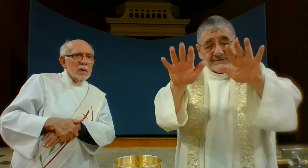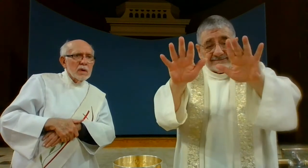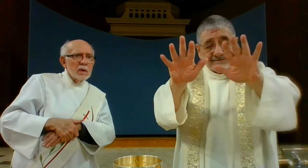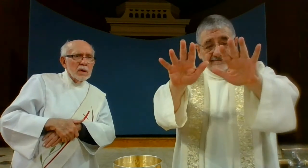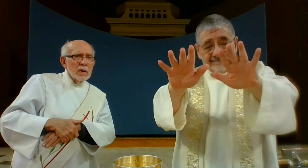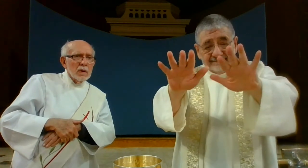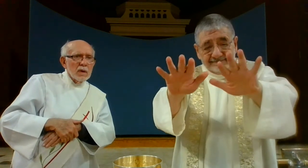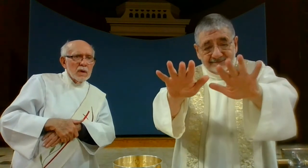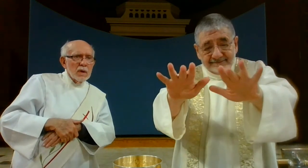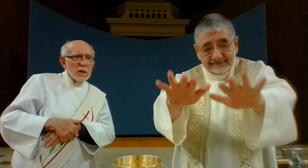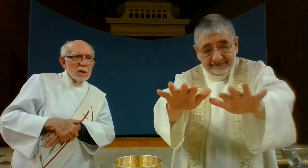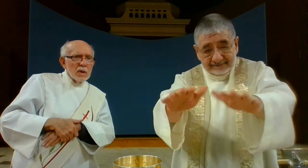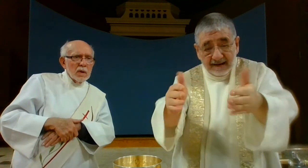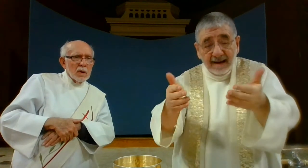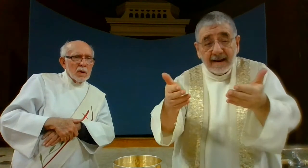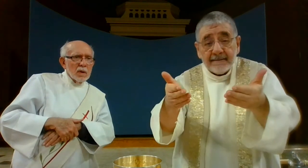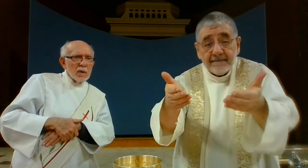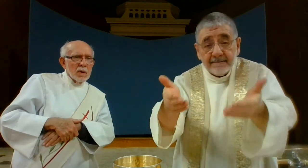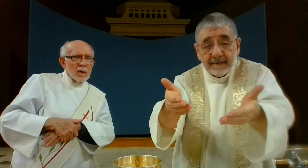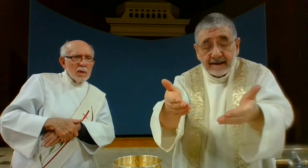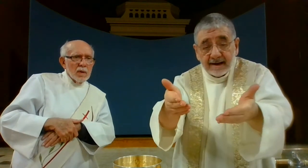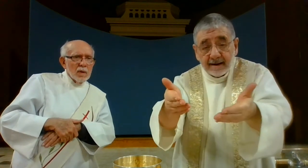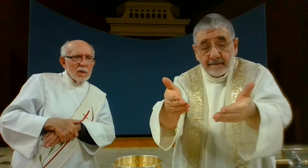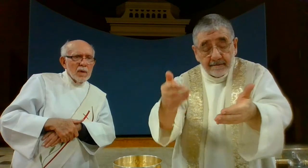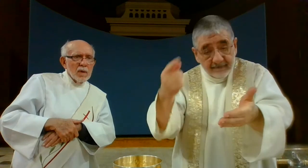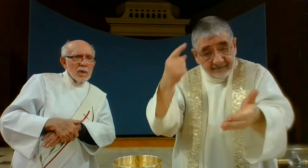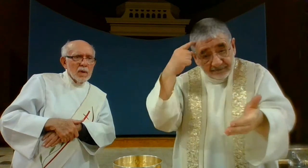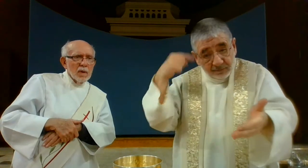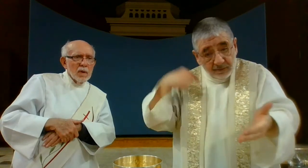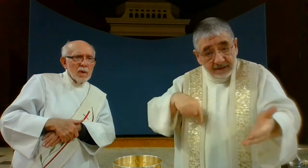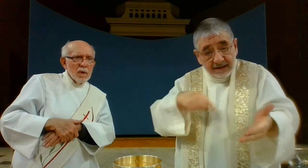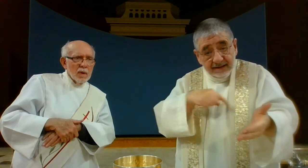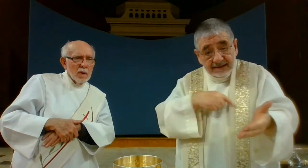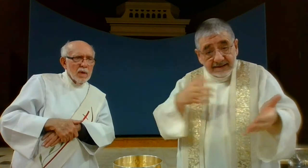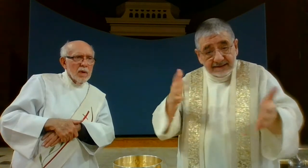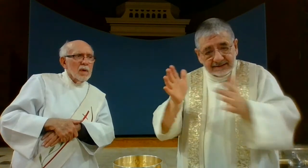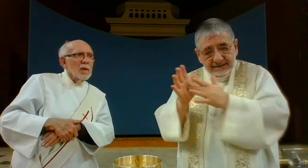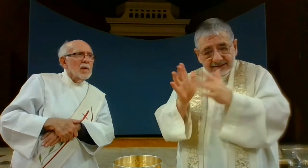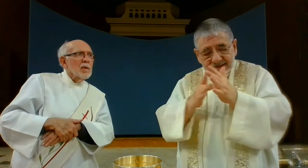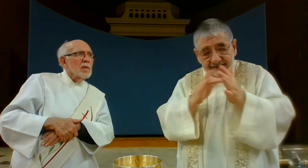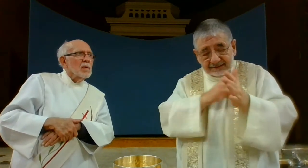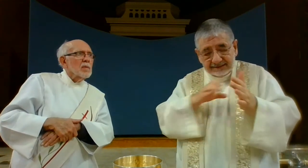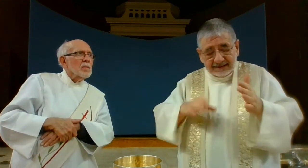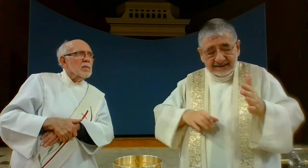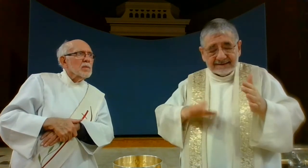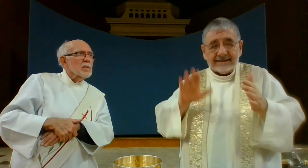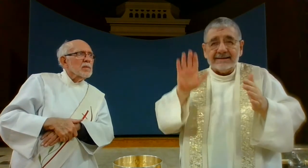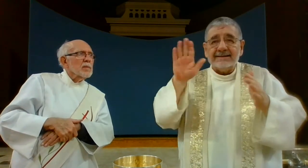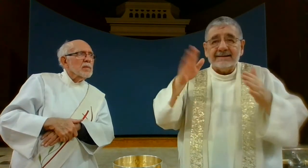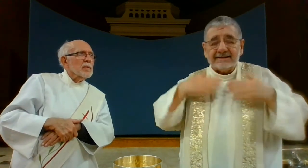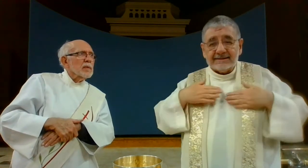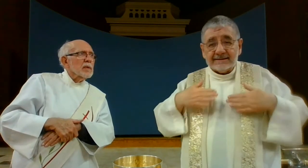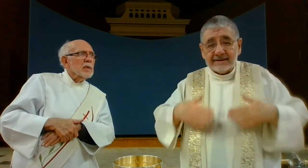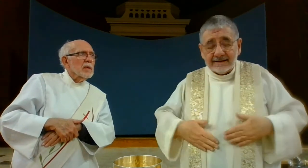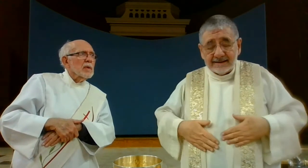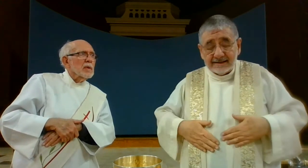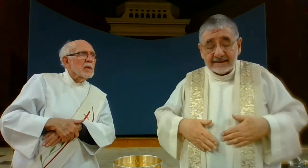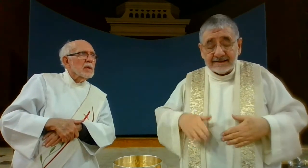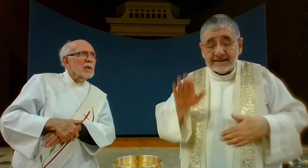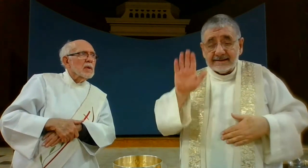pray, by sending down your Spirit upon them like the dewfall, so that they may become for us the body and